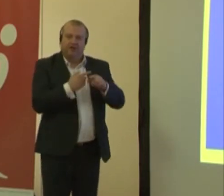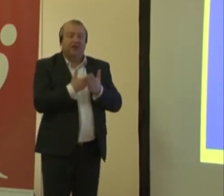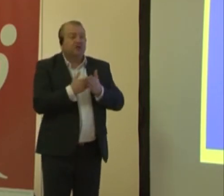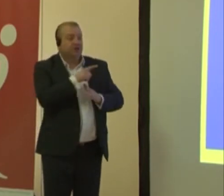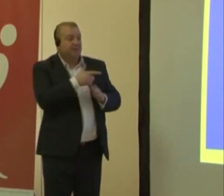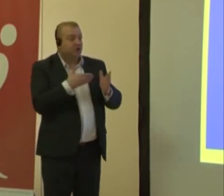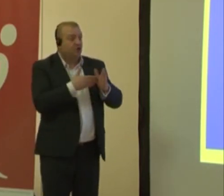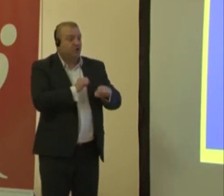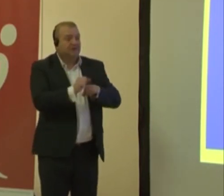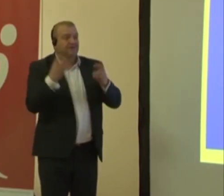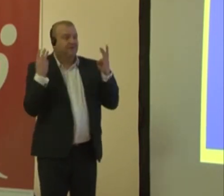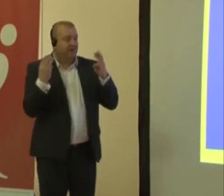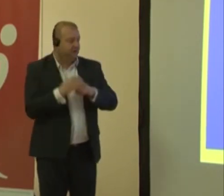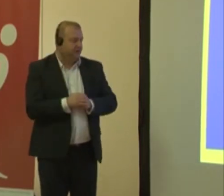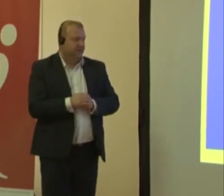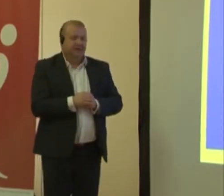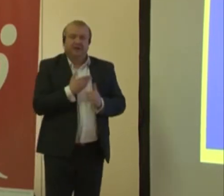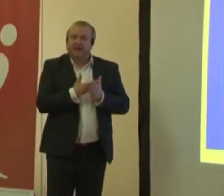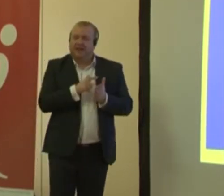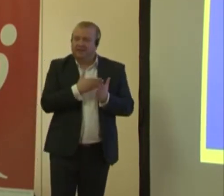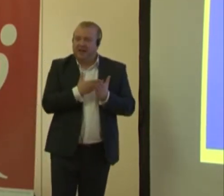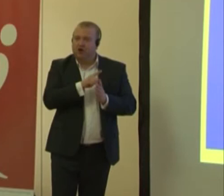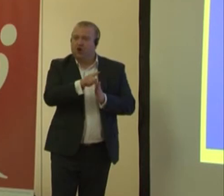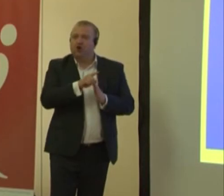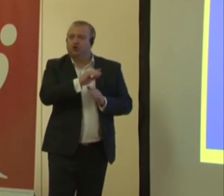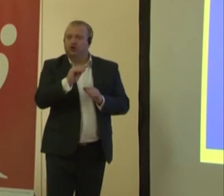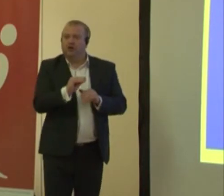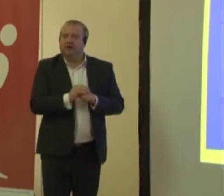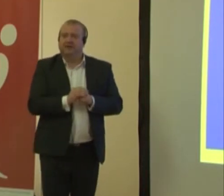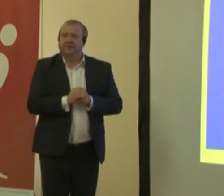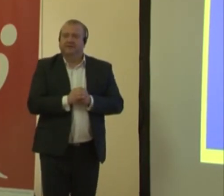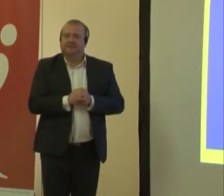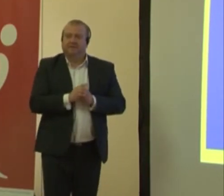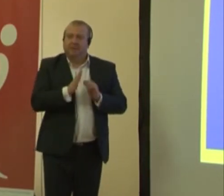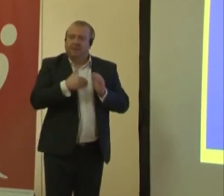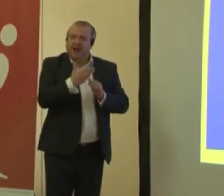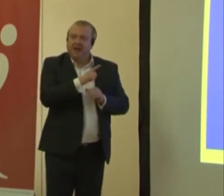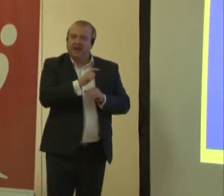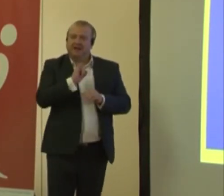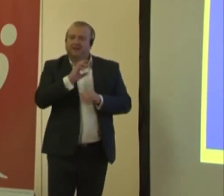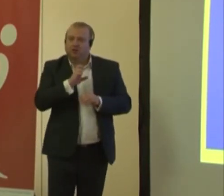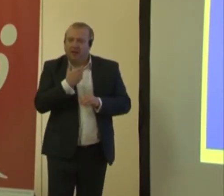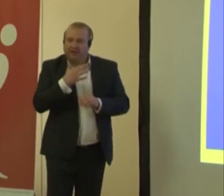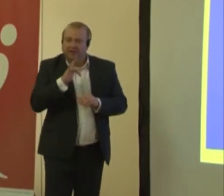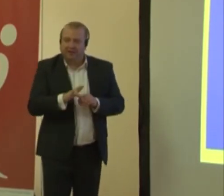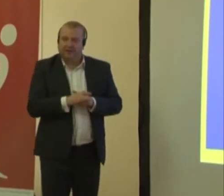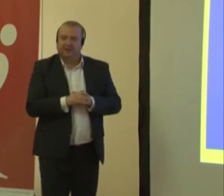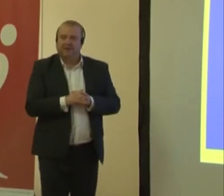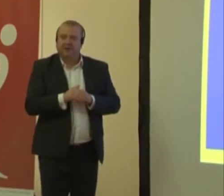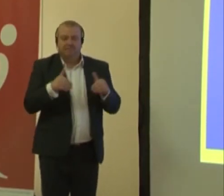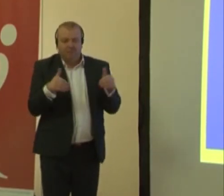important? Because it gives tools to individuals and organizations to complain if things don't